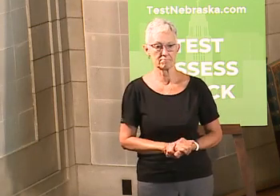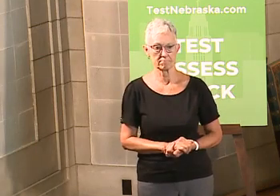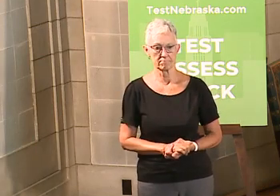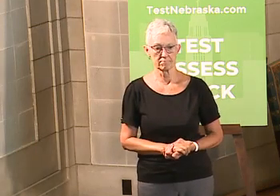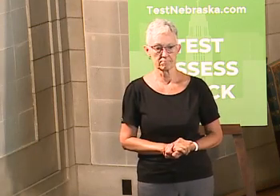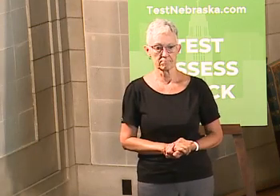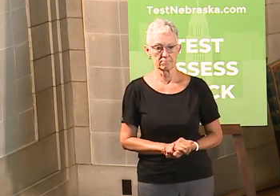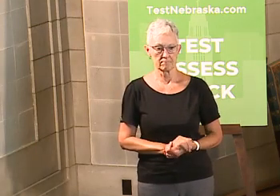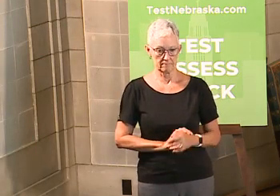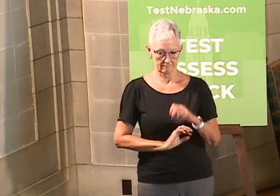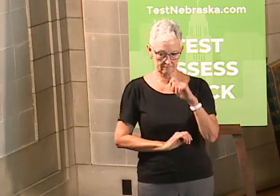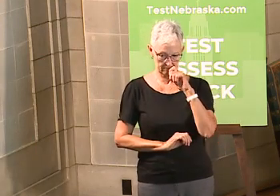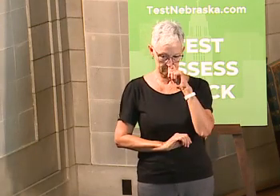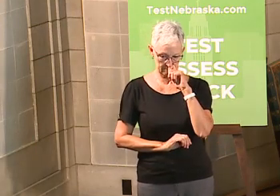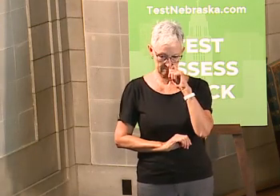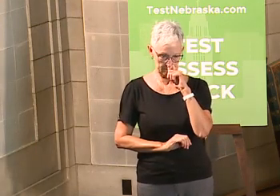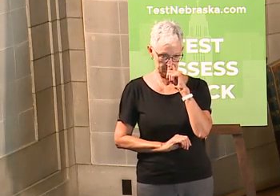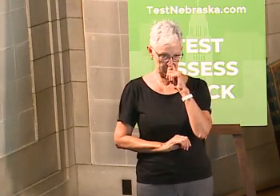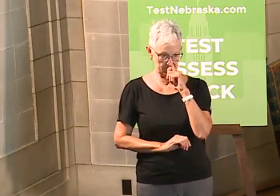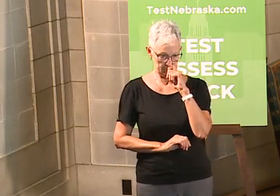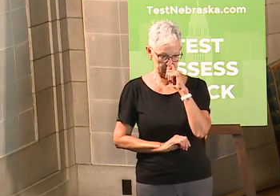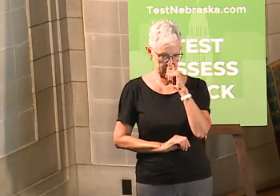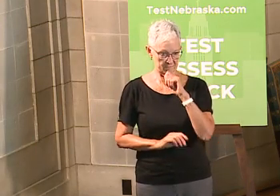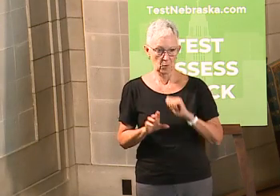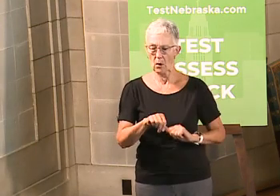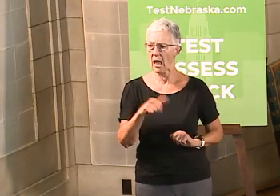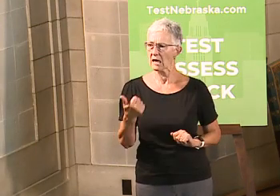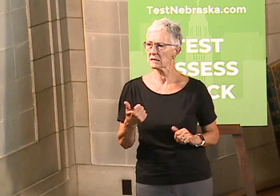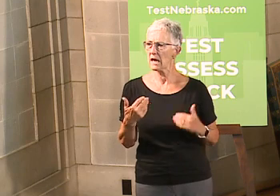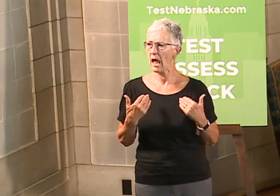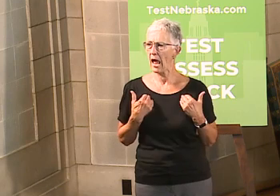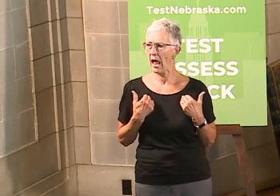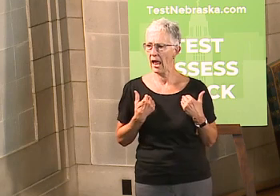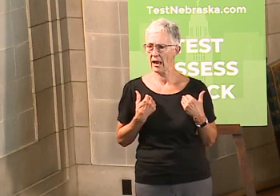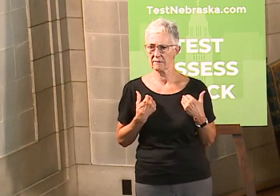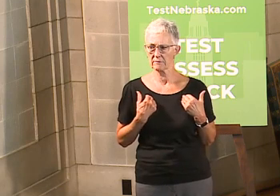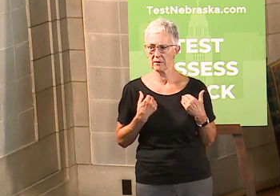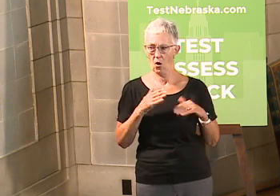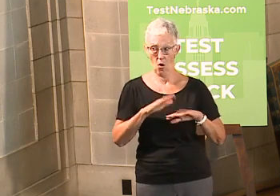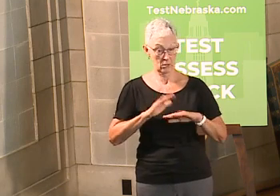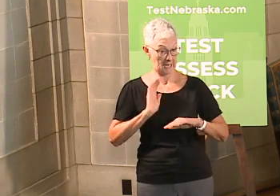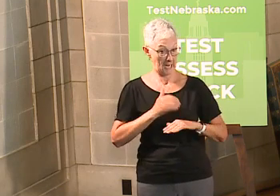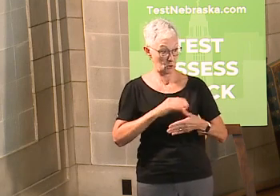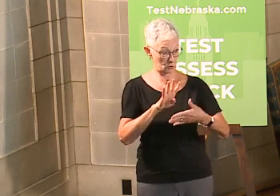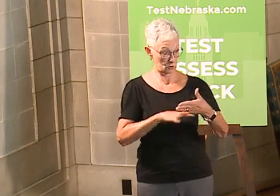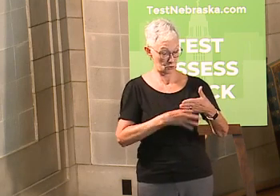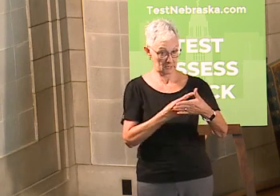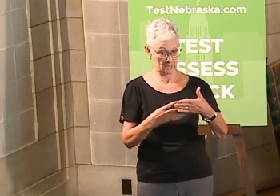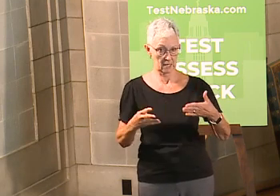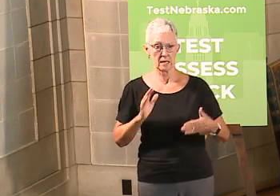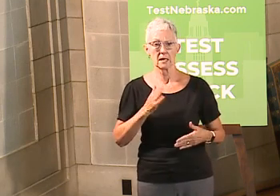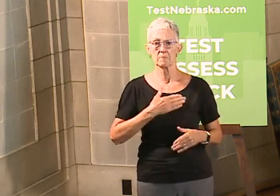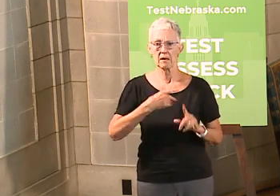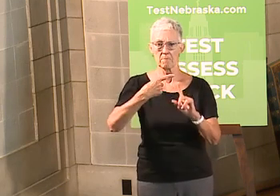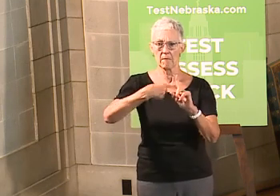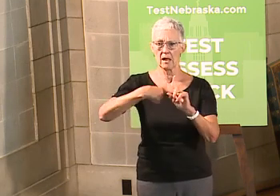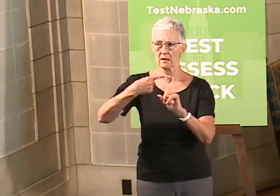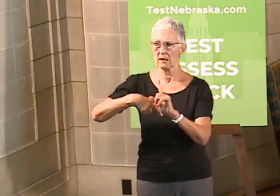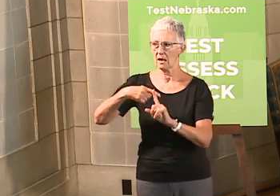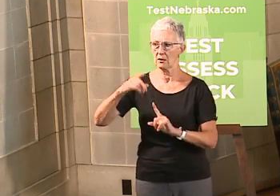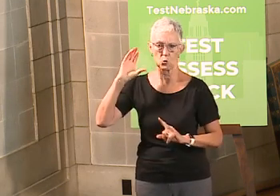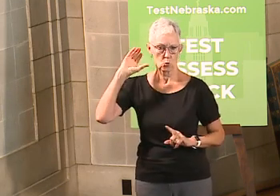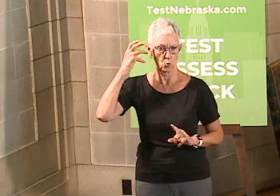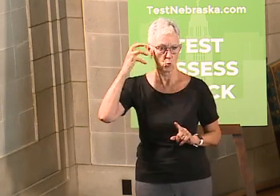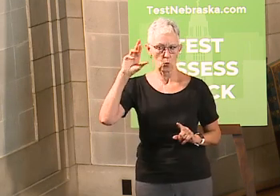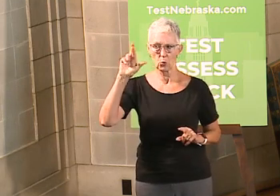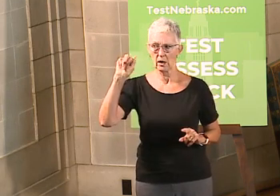Okay. So what else do we have? Upcoming schedules, got my monthly radio call-in show today at 2